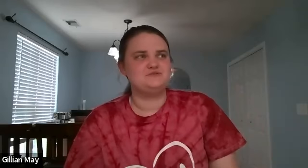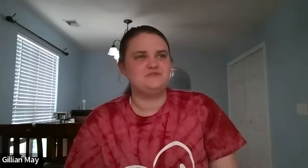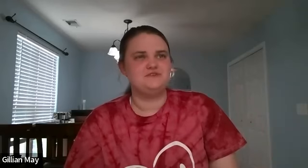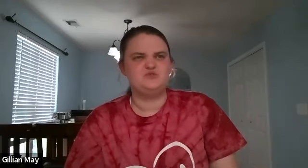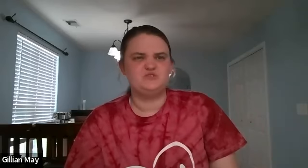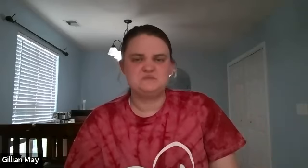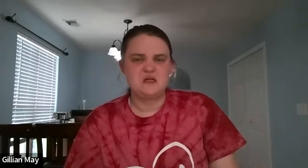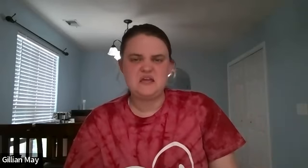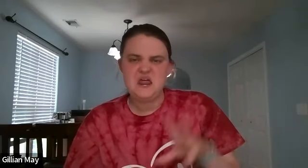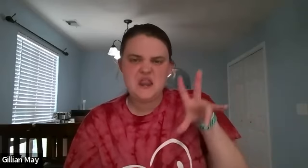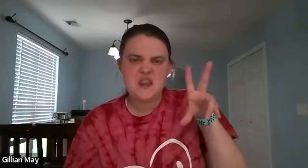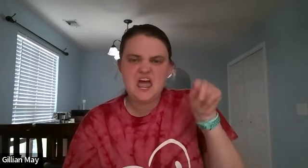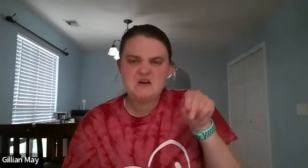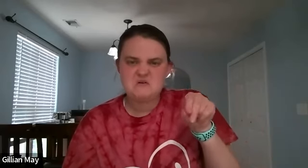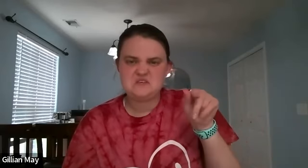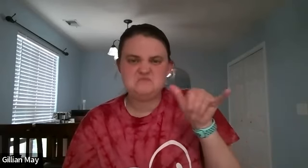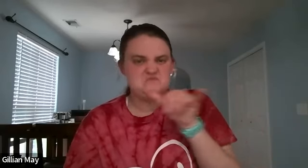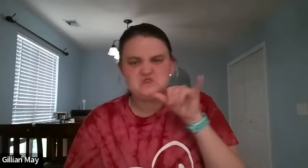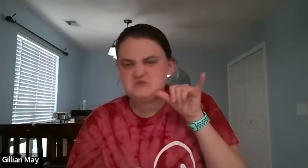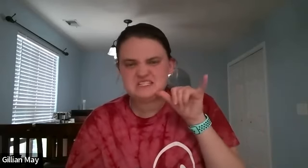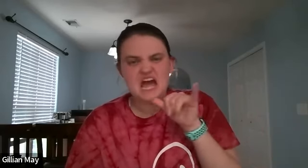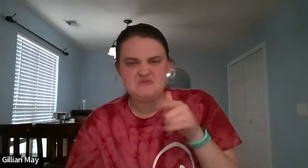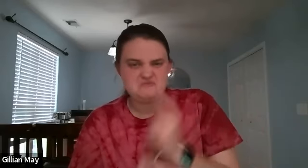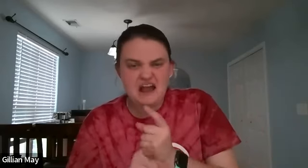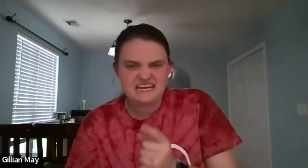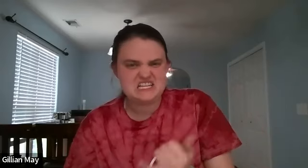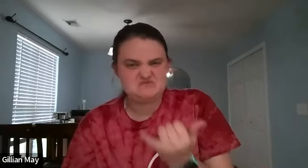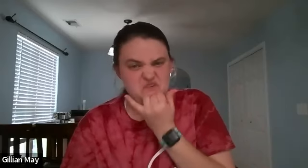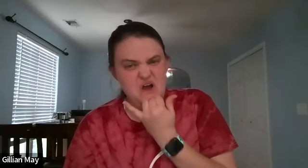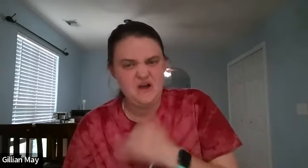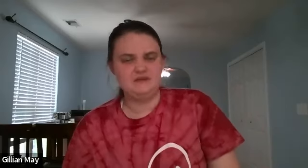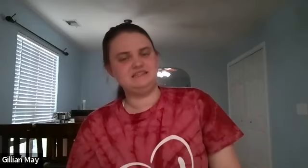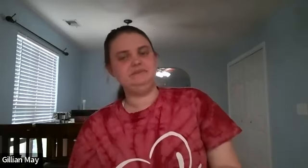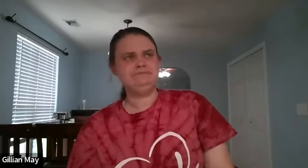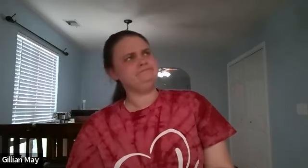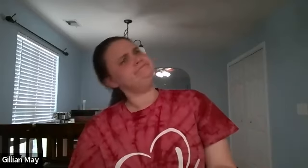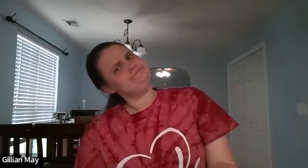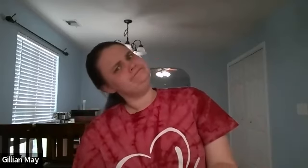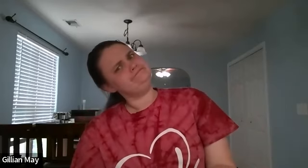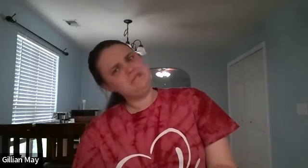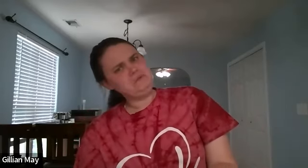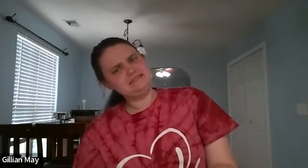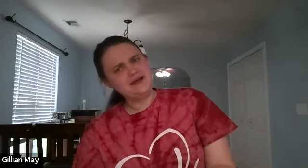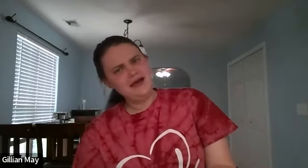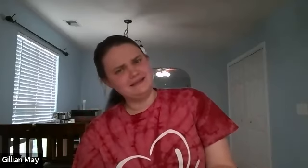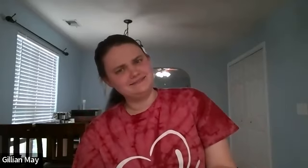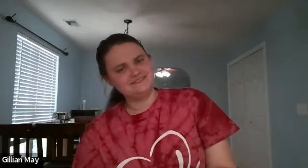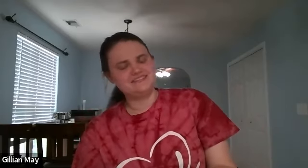with a few students who kept telling me, no, rude is not right, it's wrong. And I was like, no, it's not, because